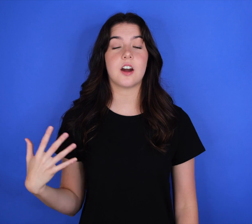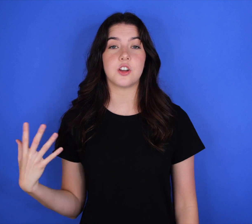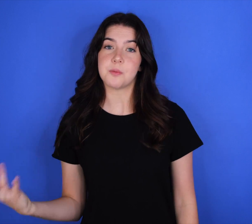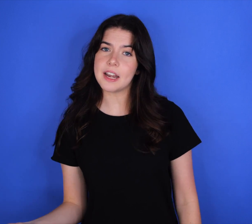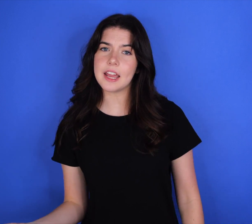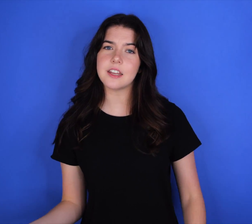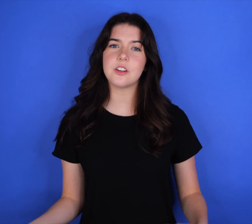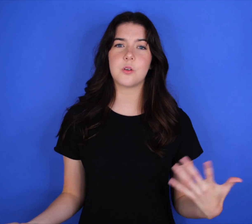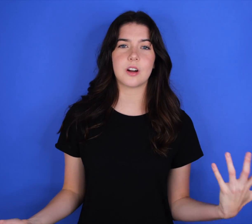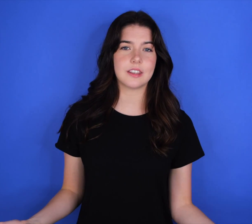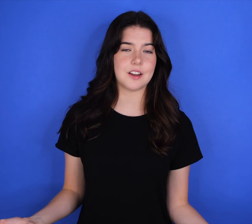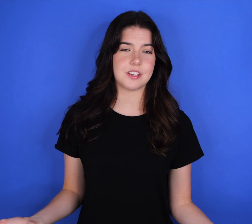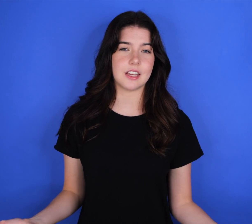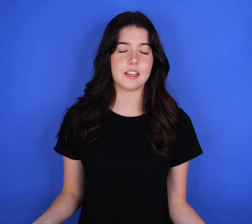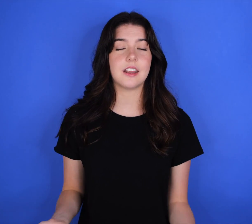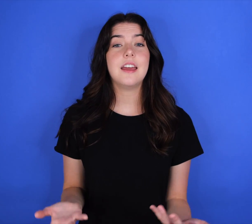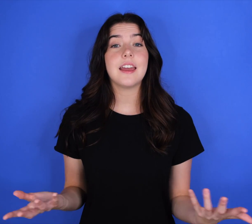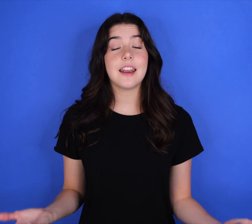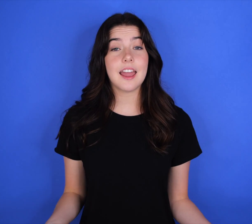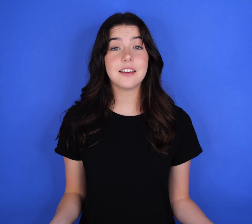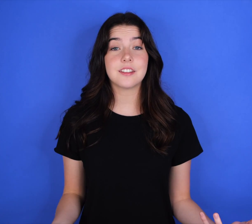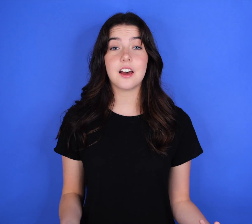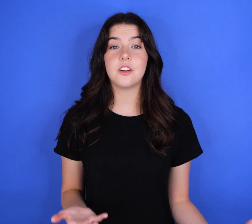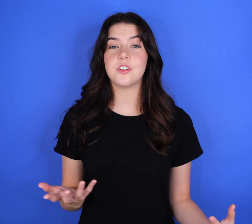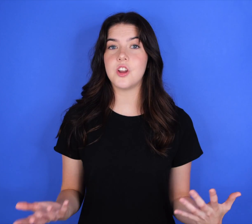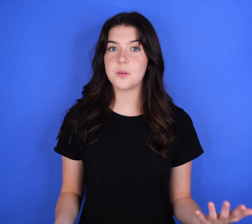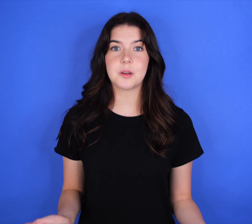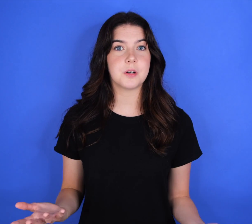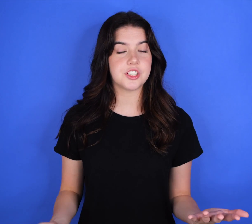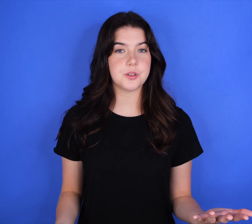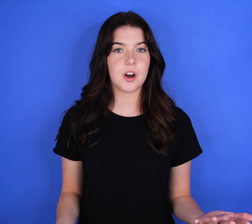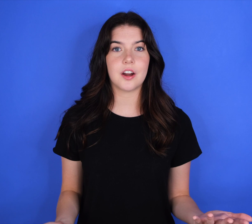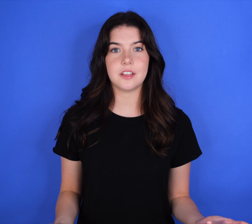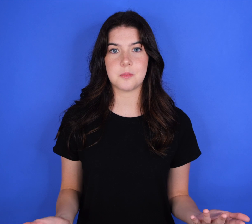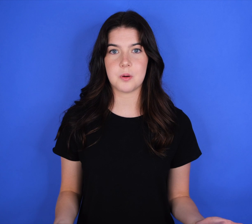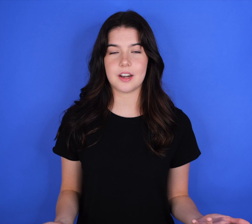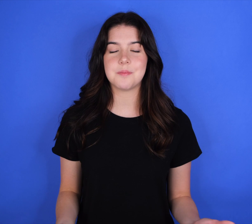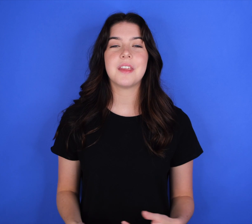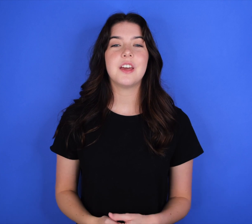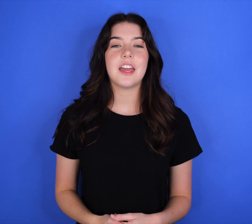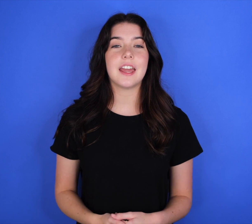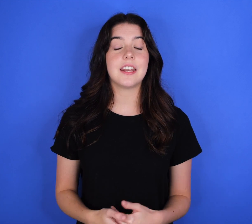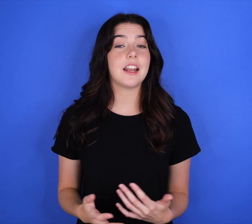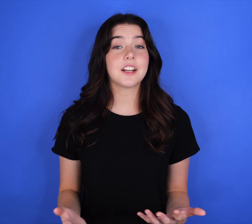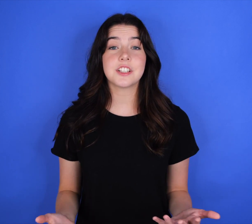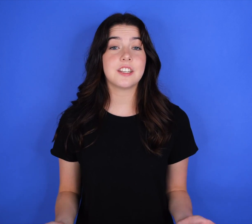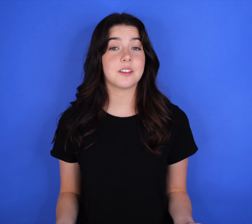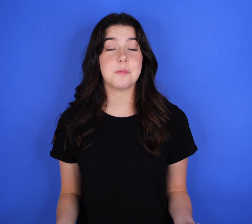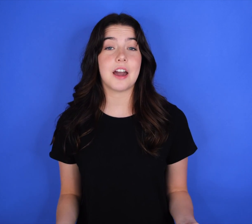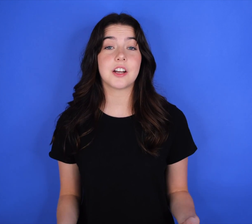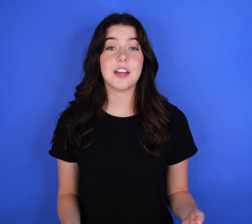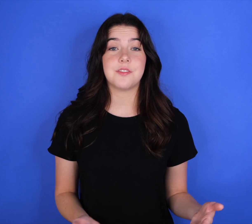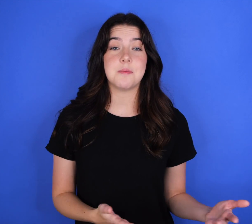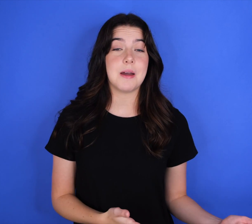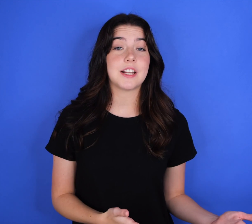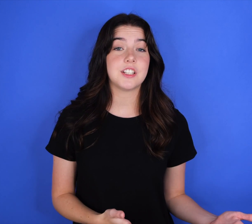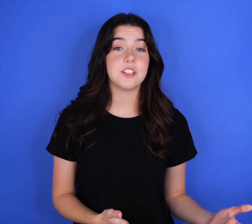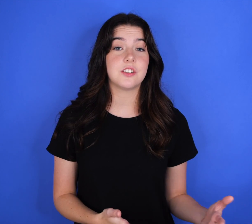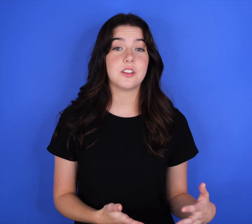you right-handed or left-handed? In ASL, knowing which you are is important. And it actually doesn't matter if it matches if